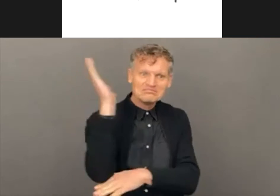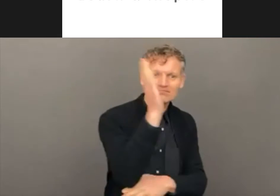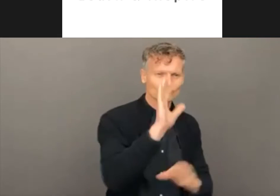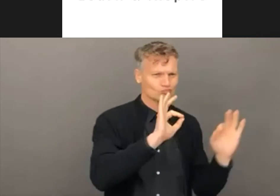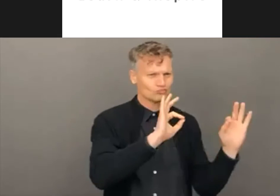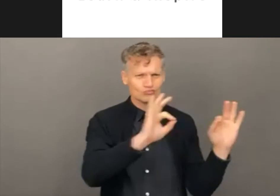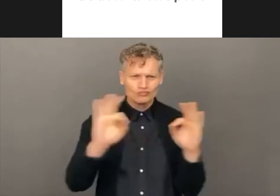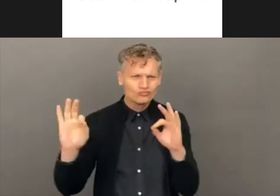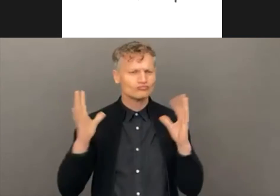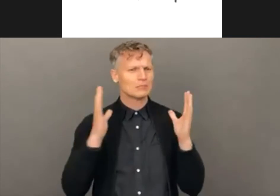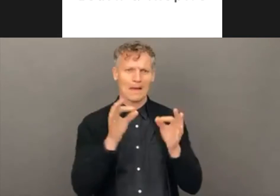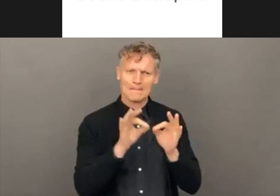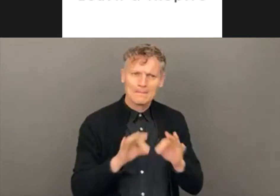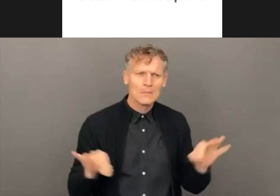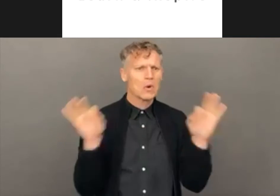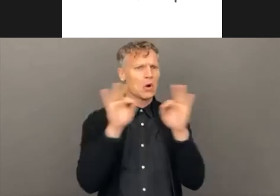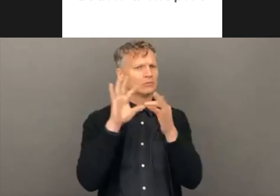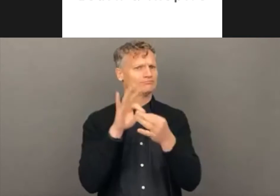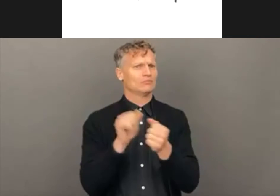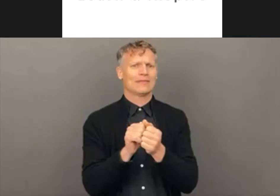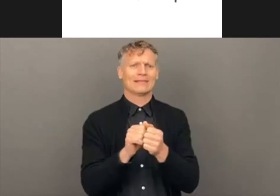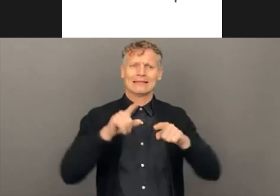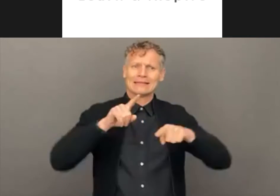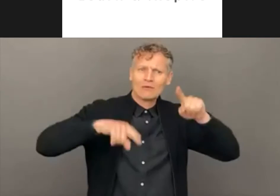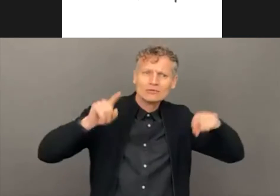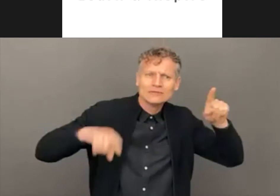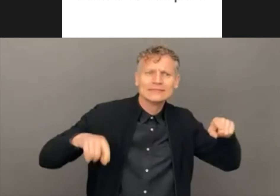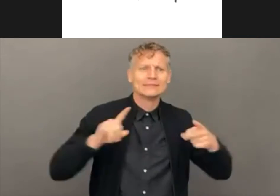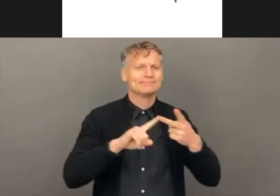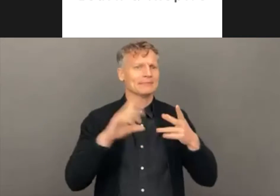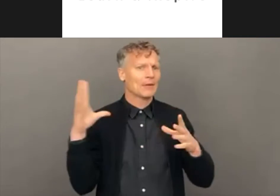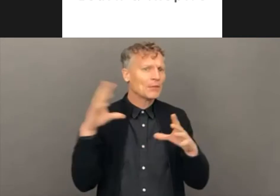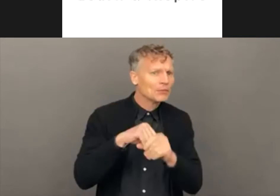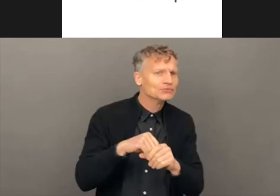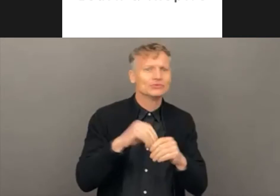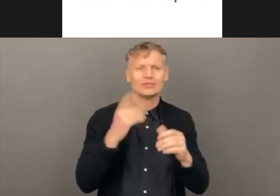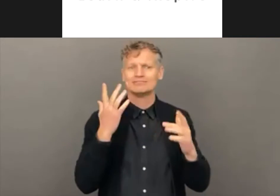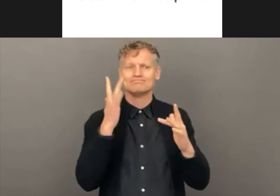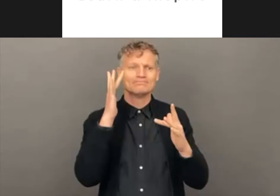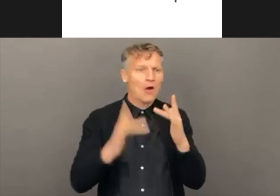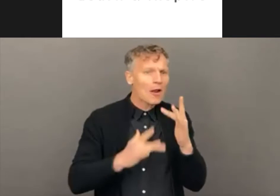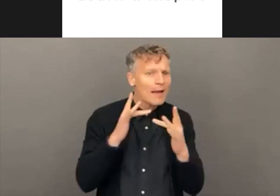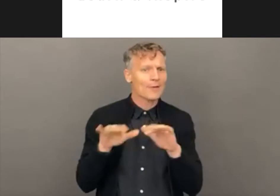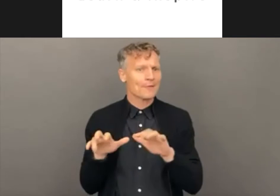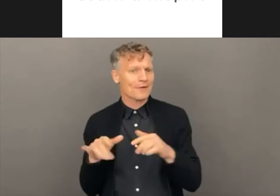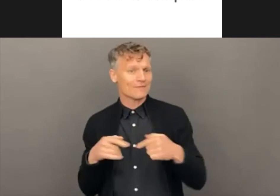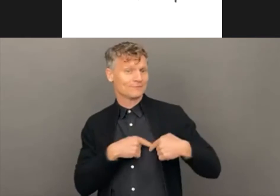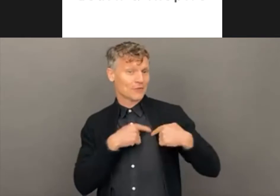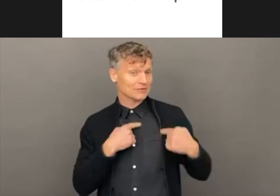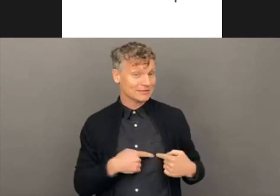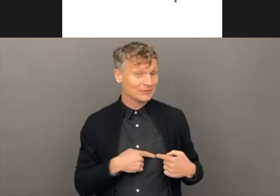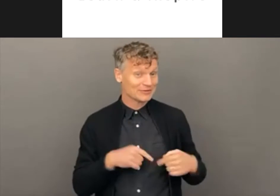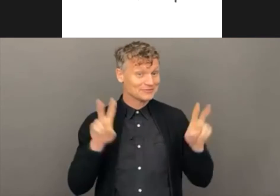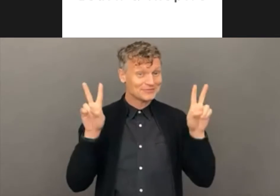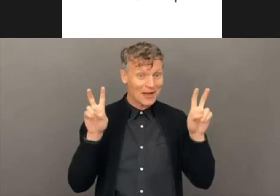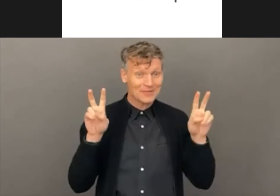around diversity and inclusion, and then the place of online volunteering in all of that. So without further ado,